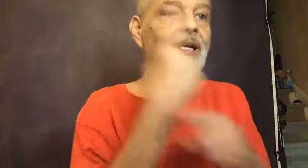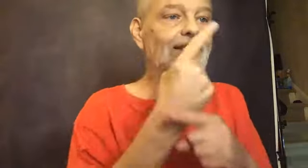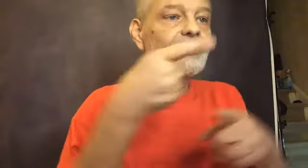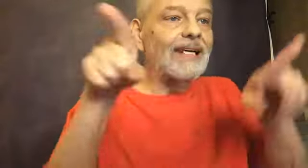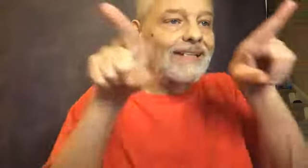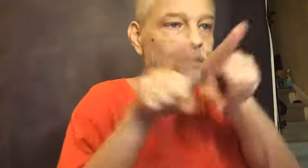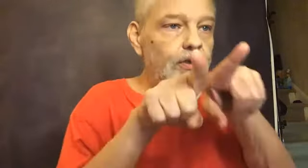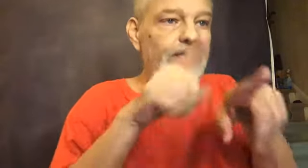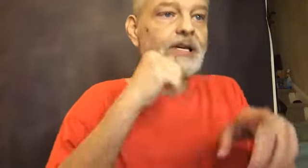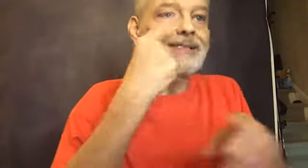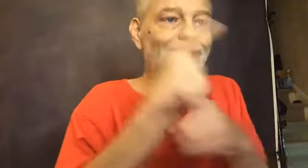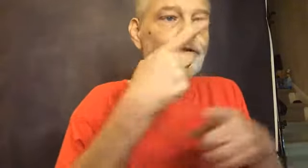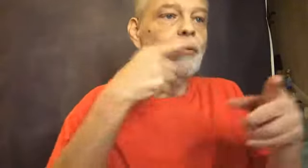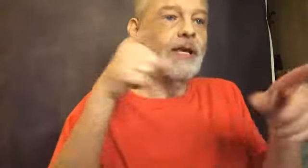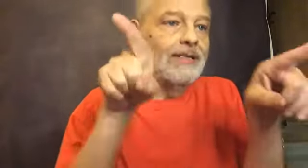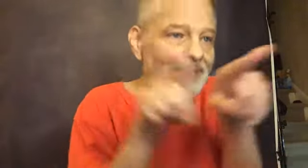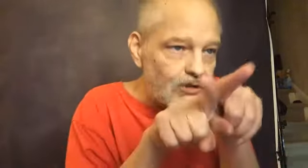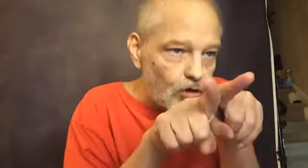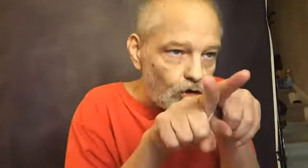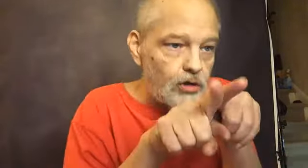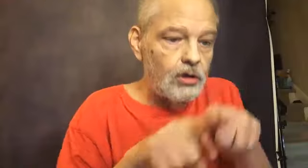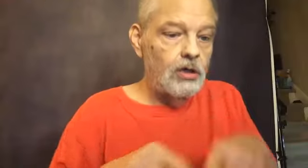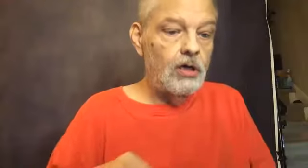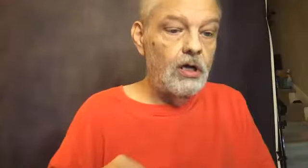It's just easier to sign sister than sister.